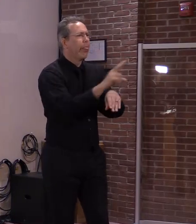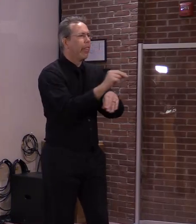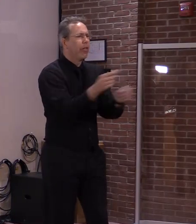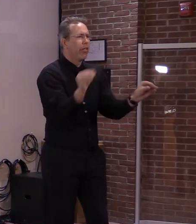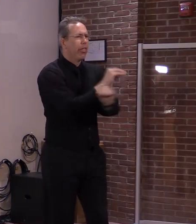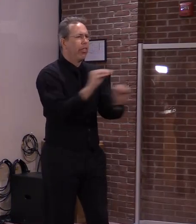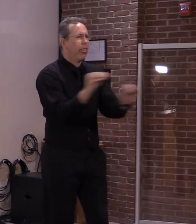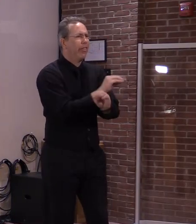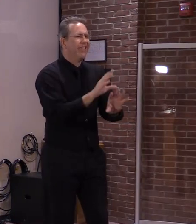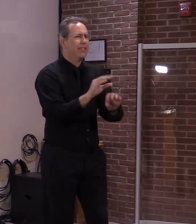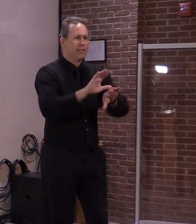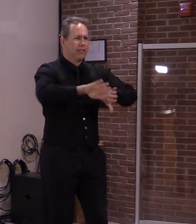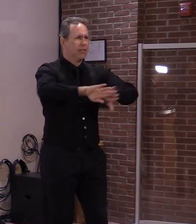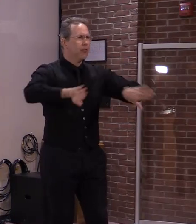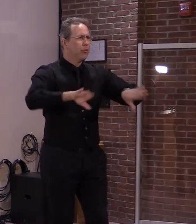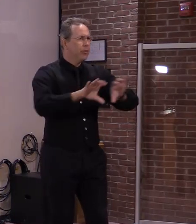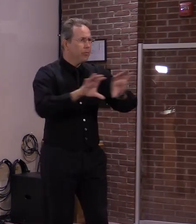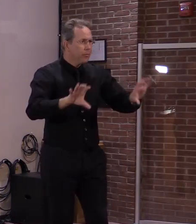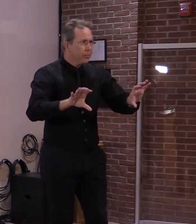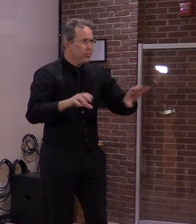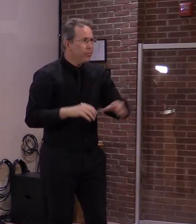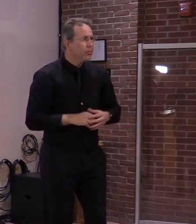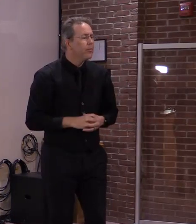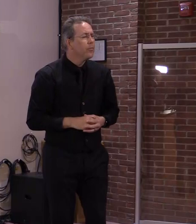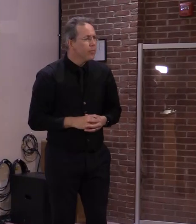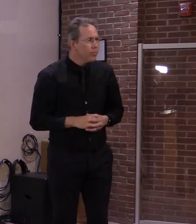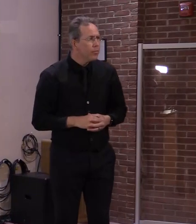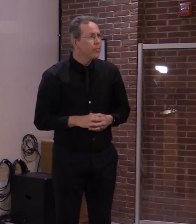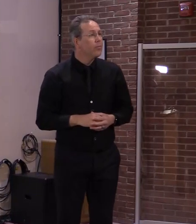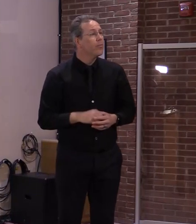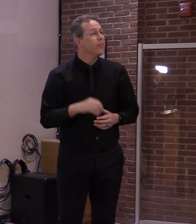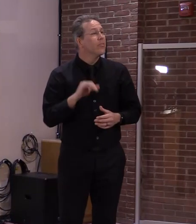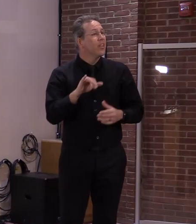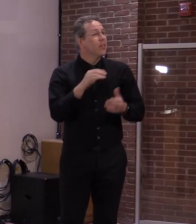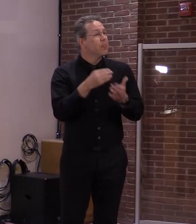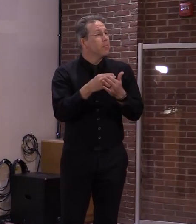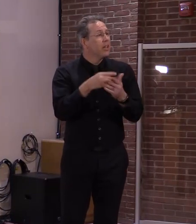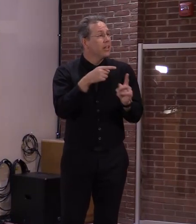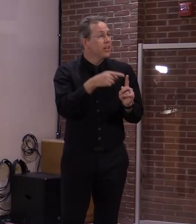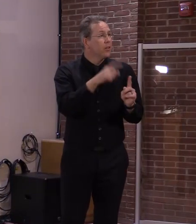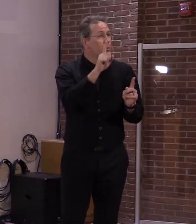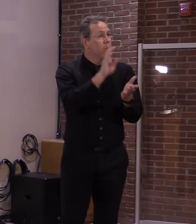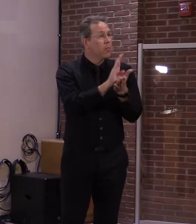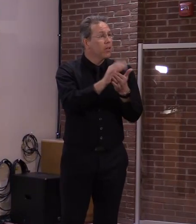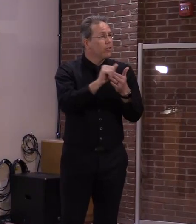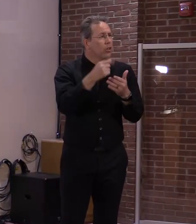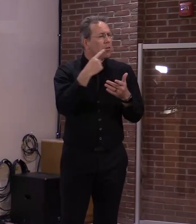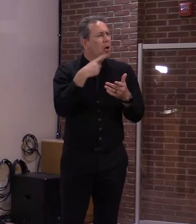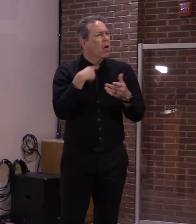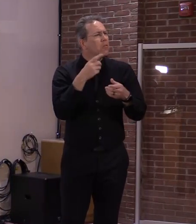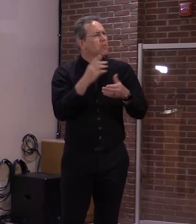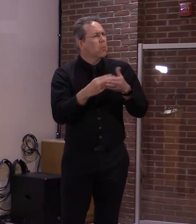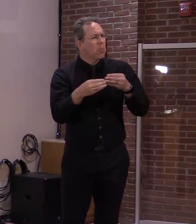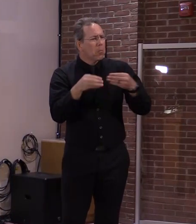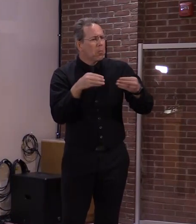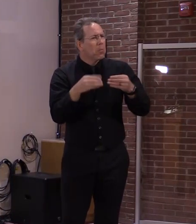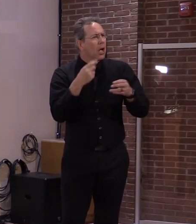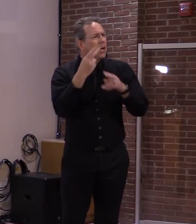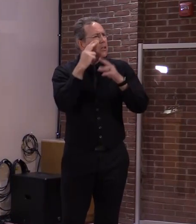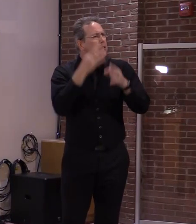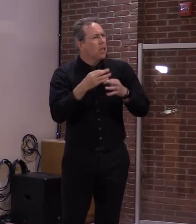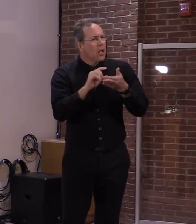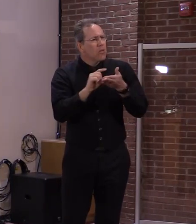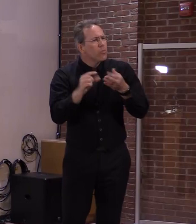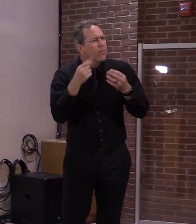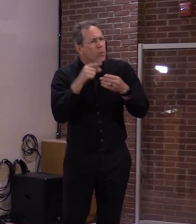of flexible ARPA, but there's a lot of other money going to a lot of different programs, $1.7